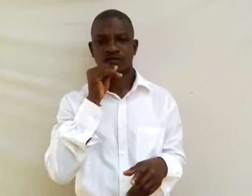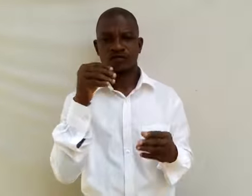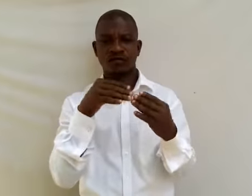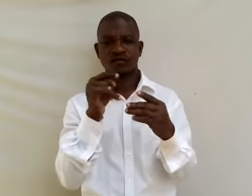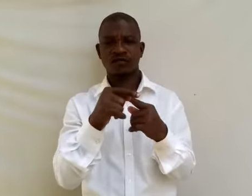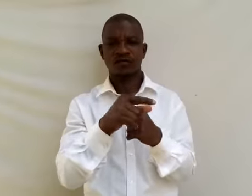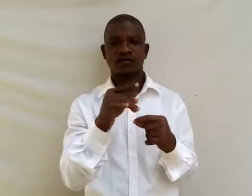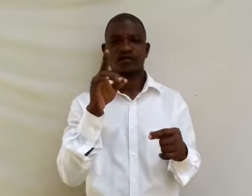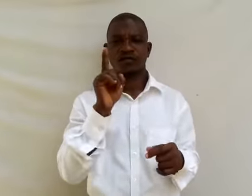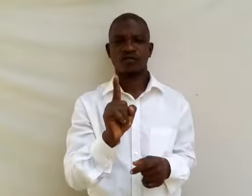1.